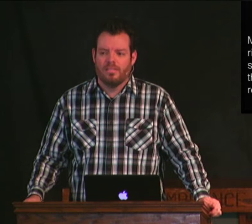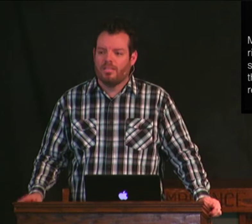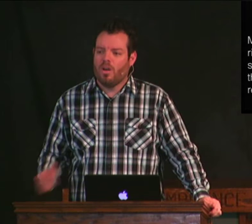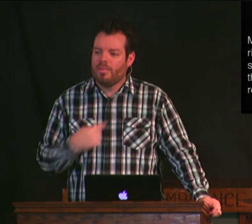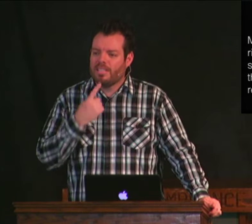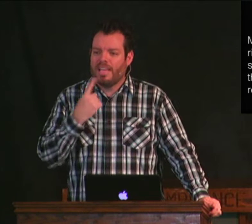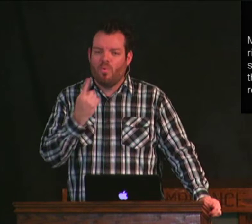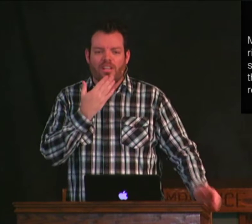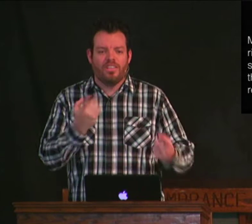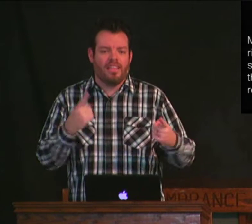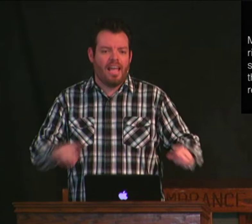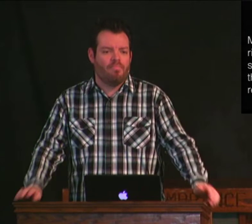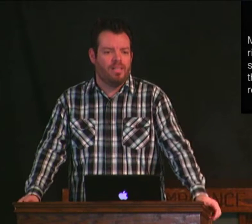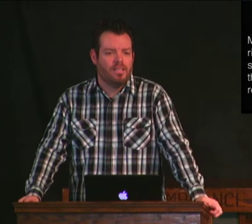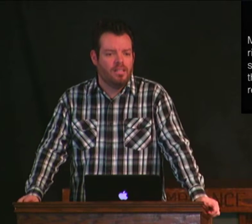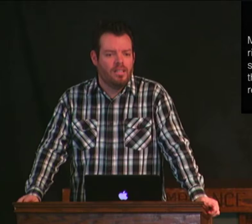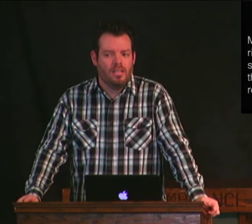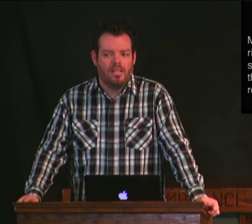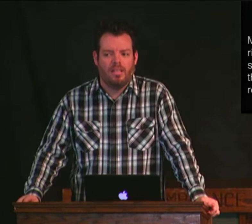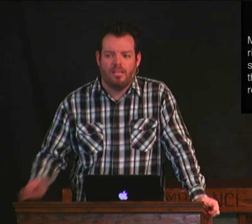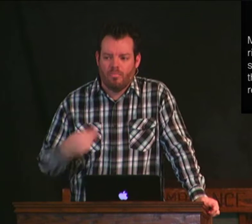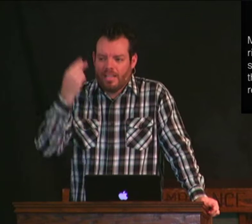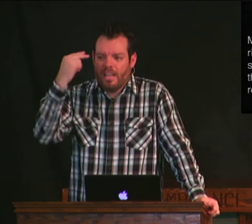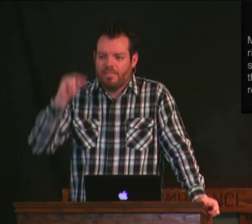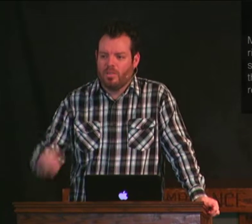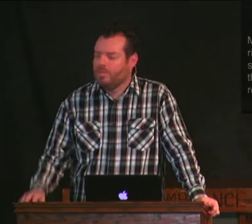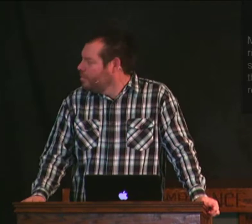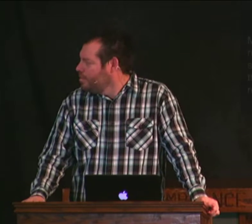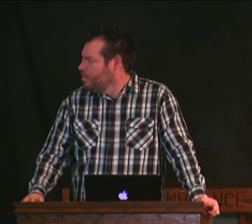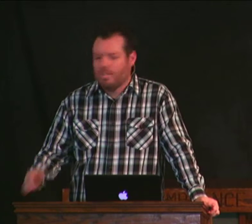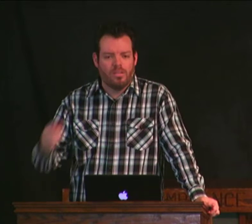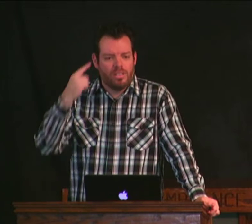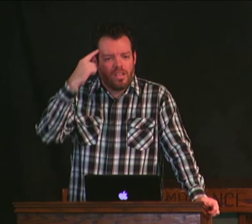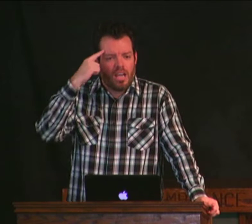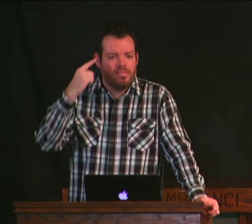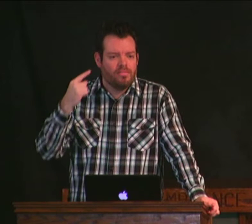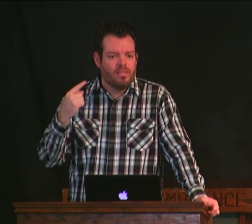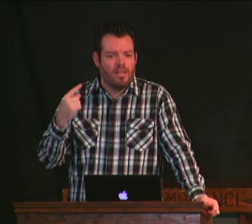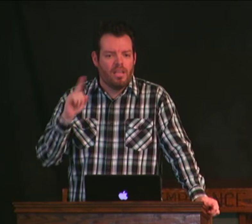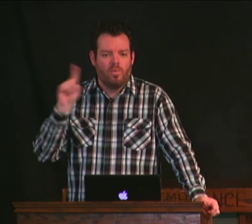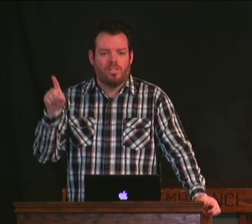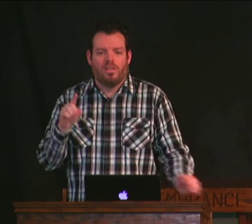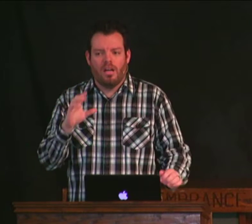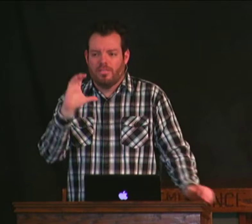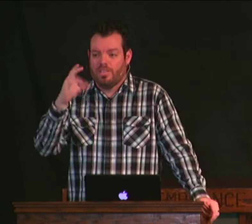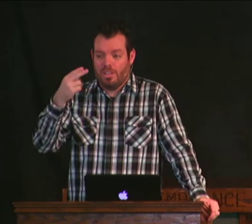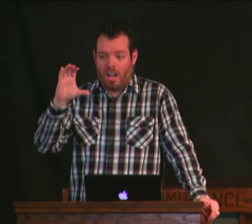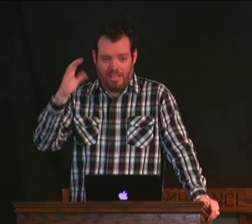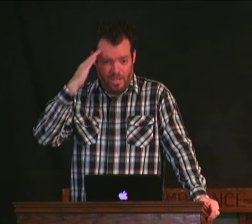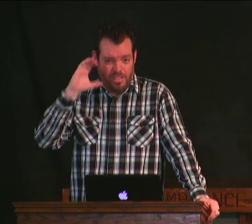So I'm going to say one good thing that happened. My nephew was he went to the CHOC. You know what